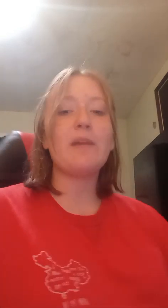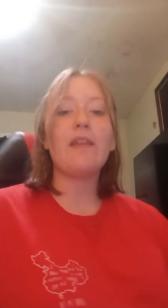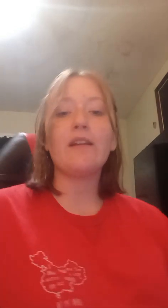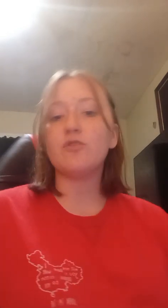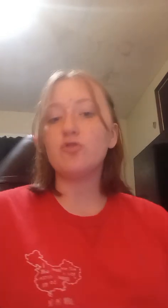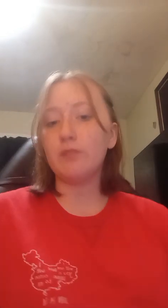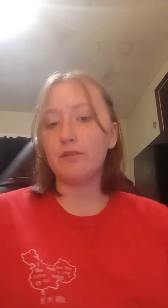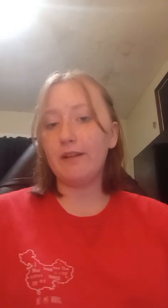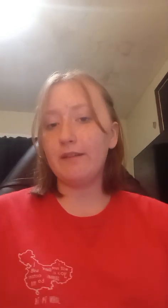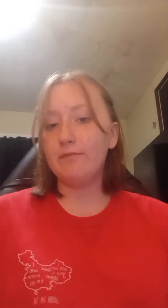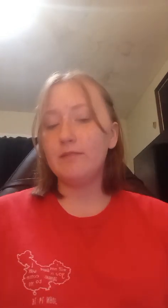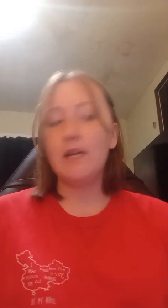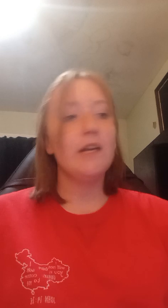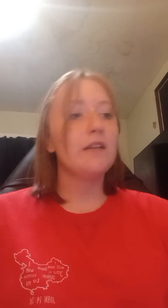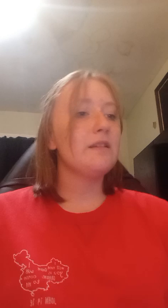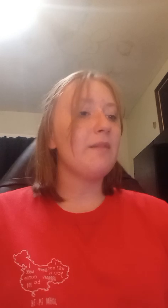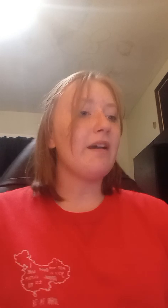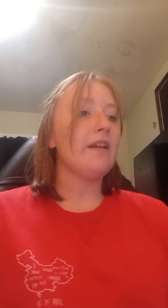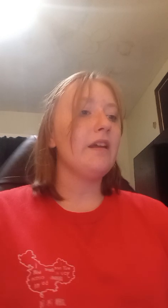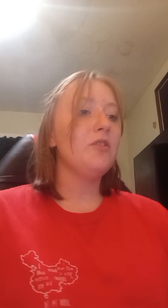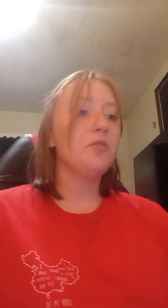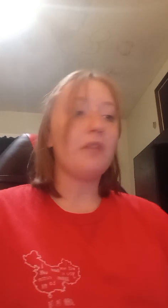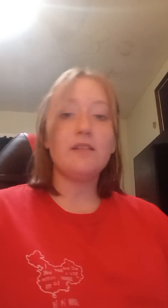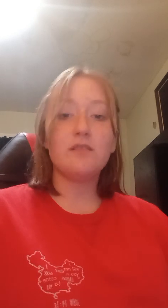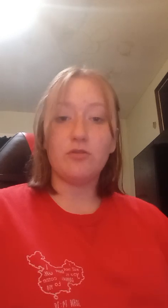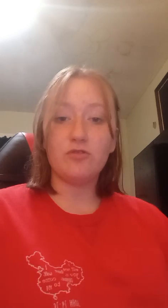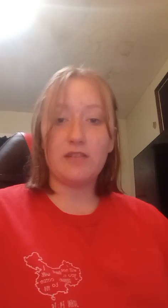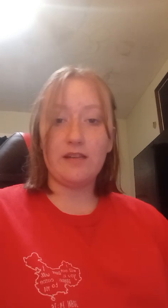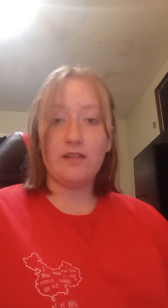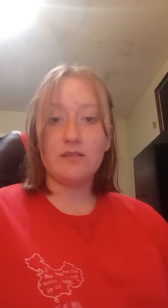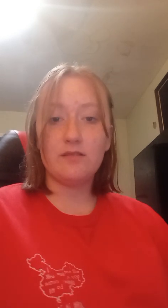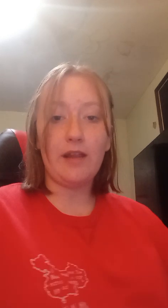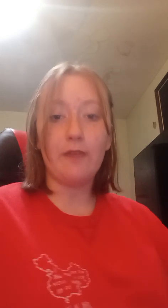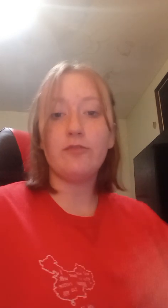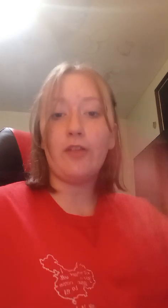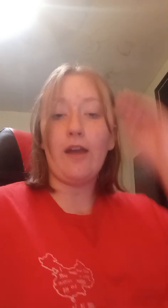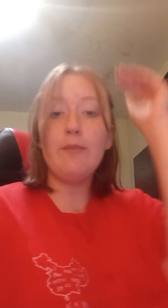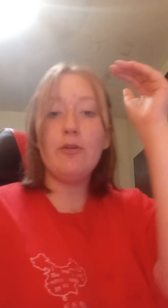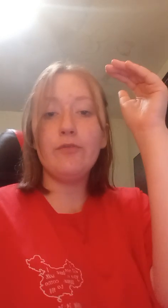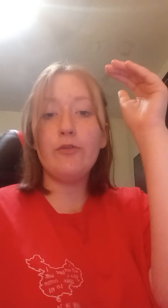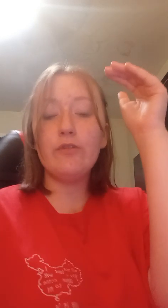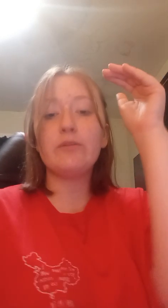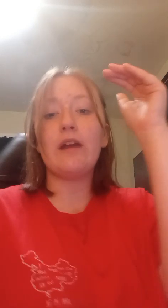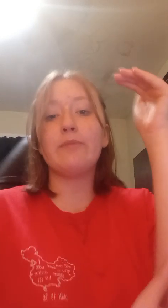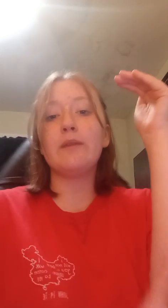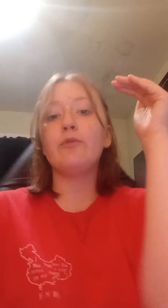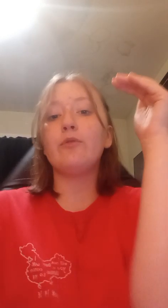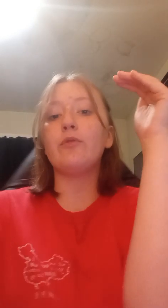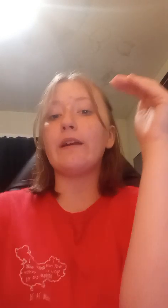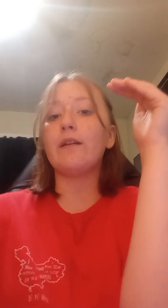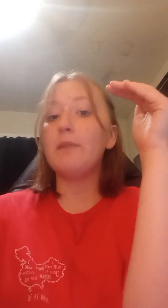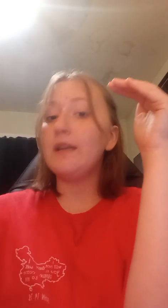social butterfly. Somebody who likes social settings. Now, for the high part, of course, we have people who like meeting new